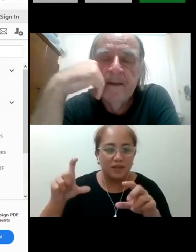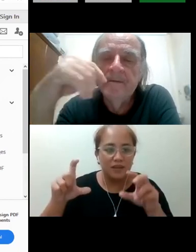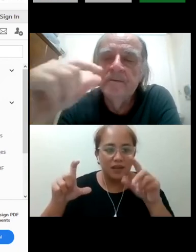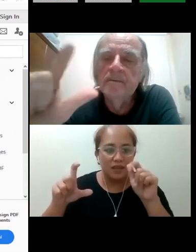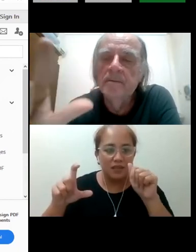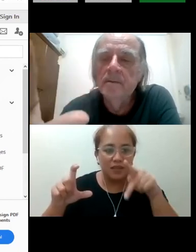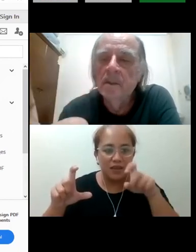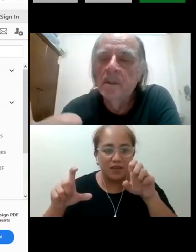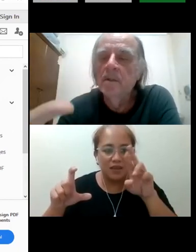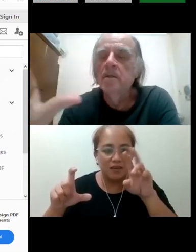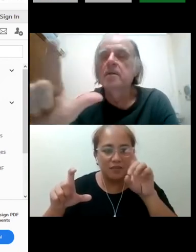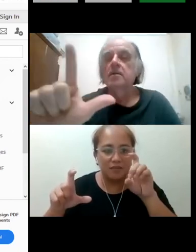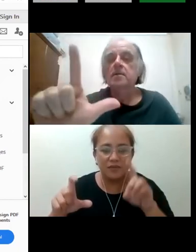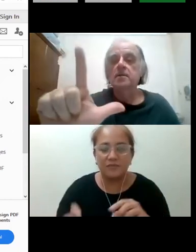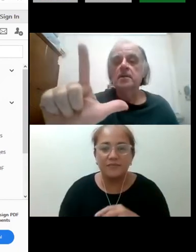And then